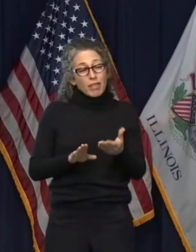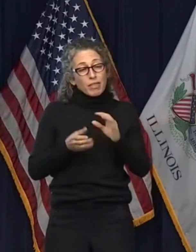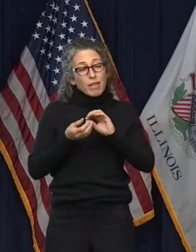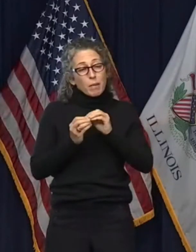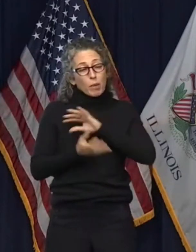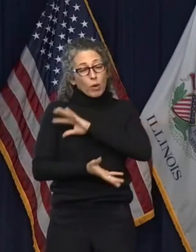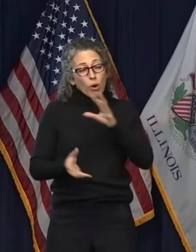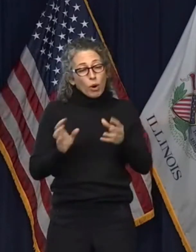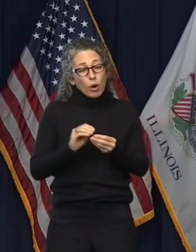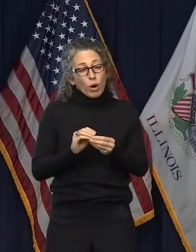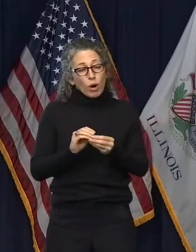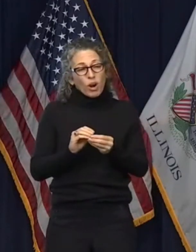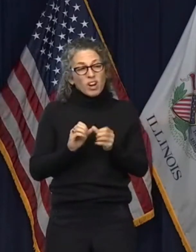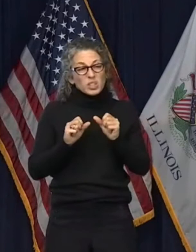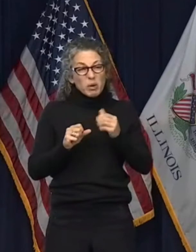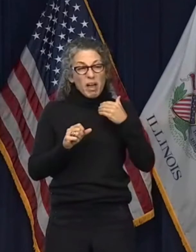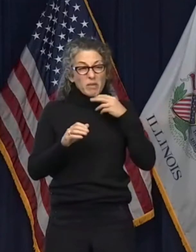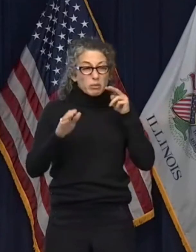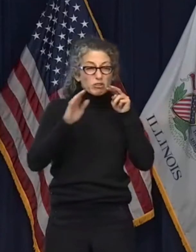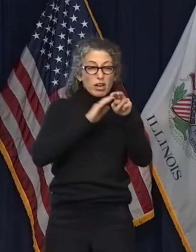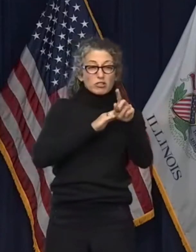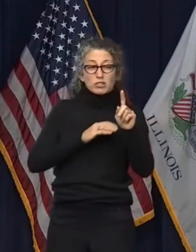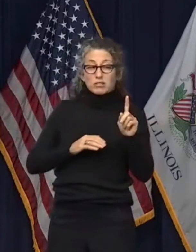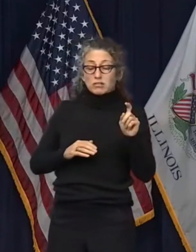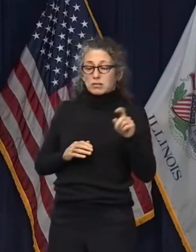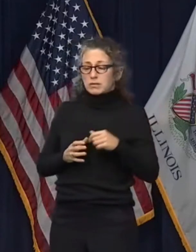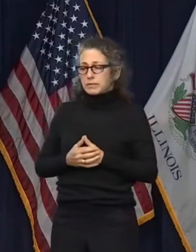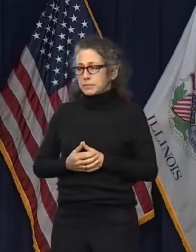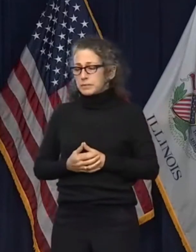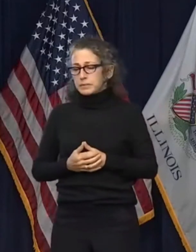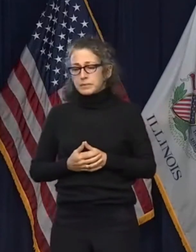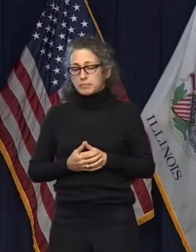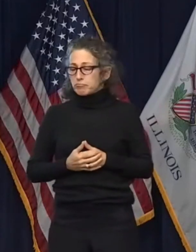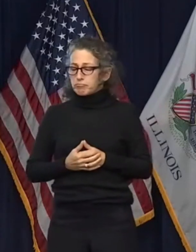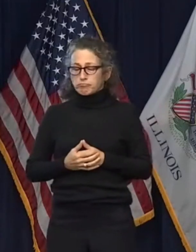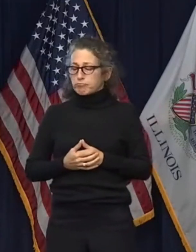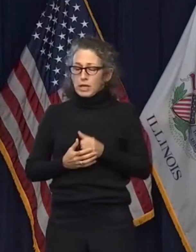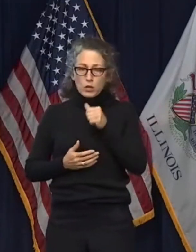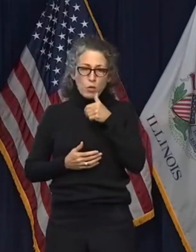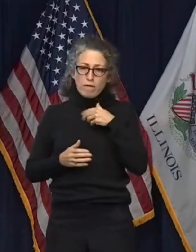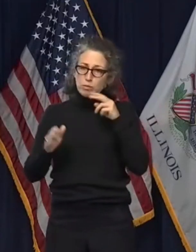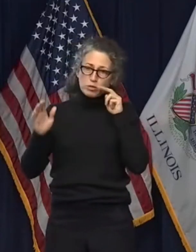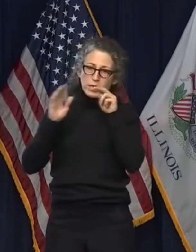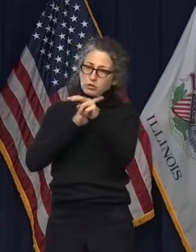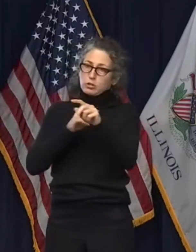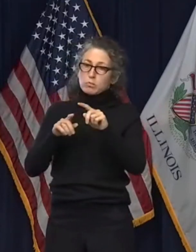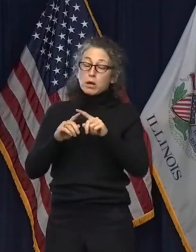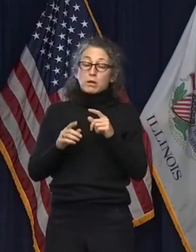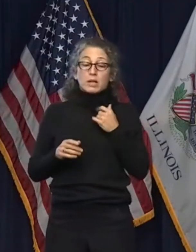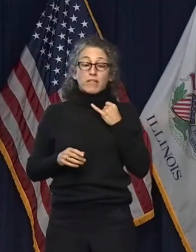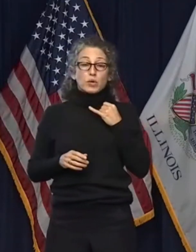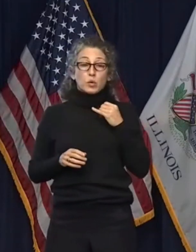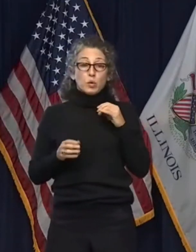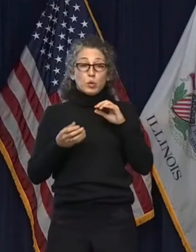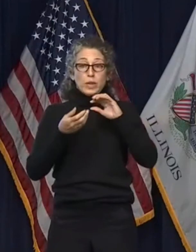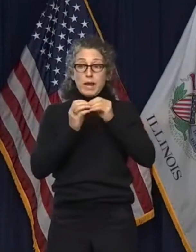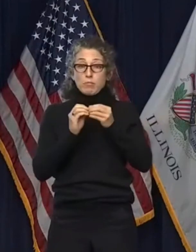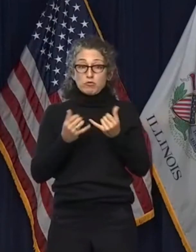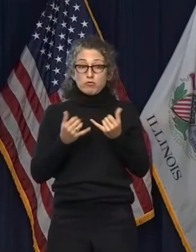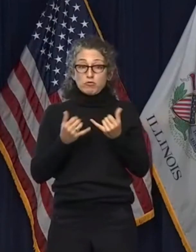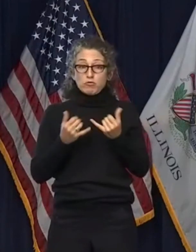year? I don't have a projection for you, but I will say that if you look at the numbers, they're